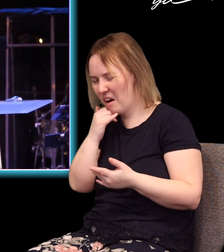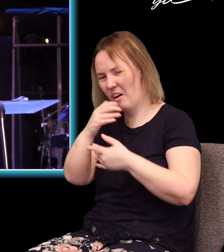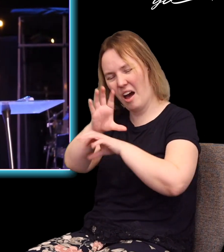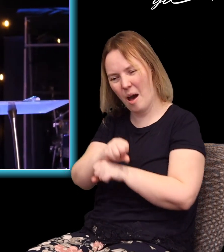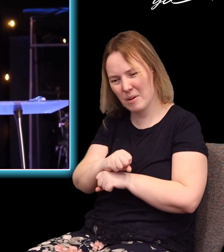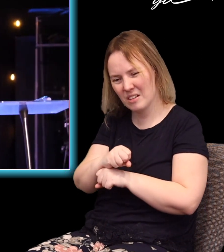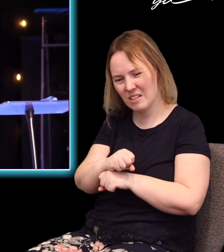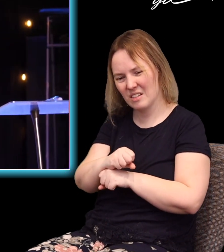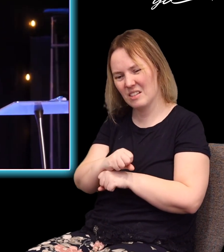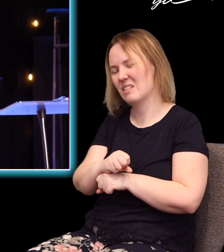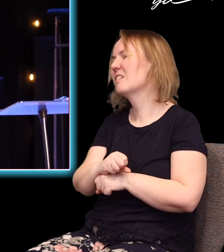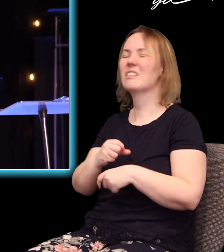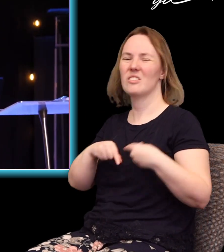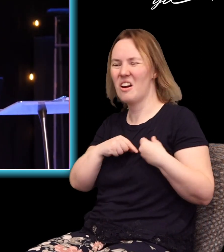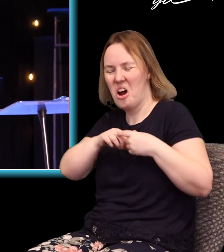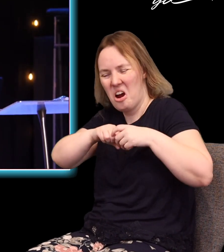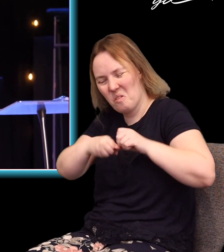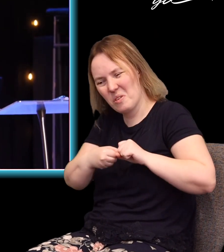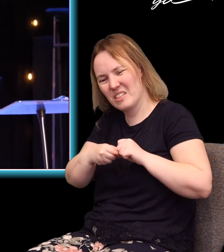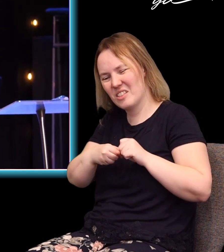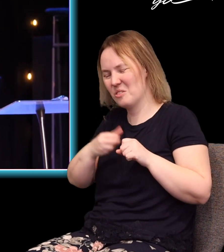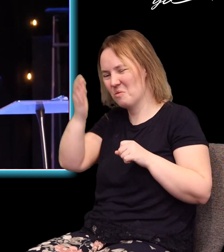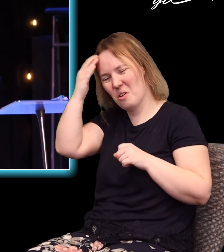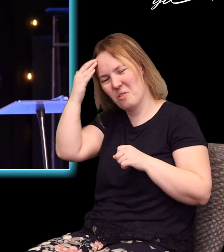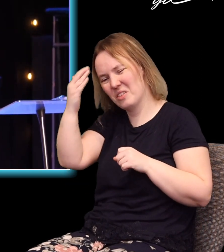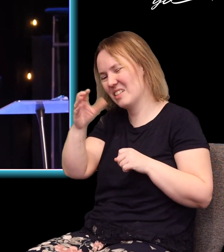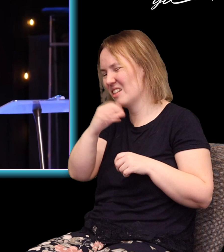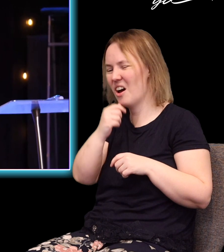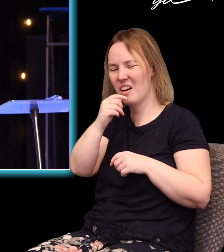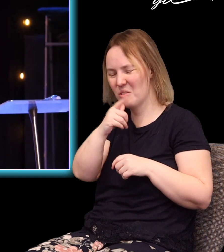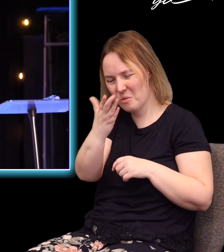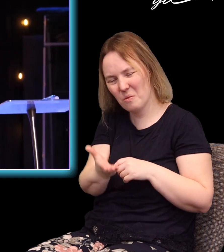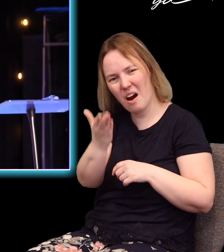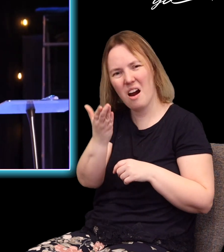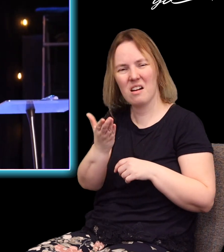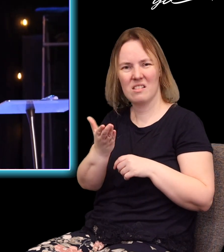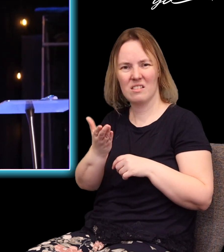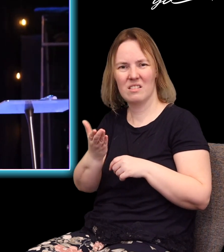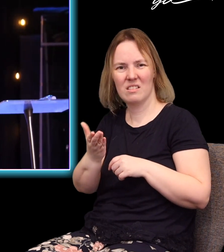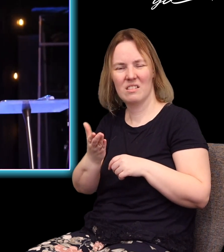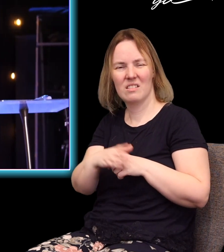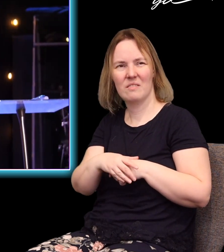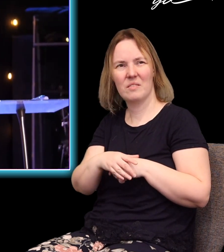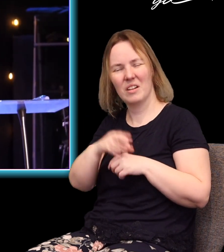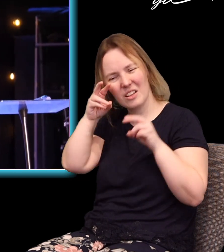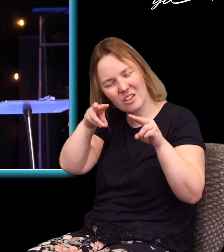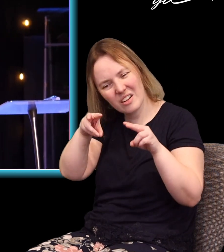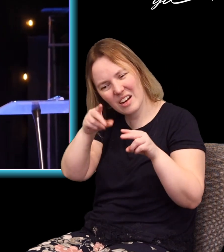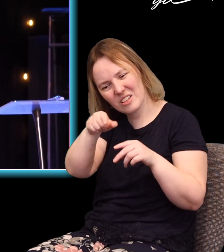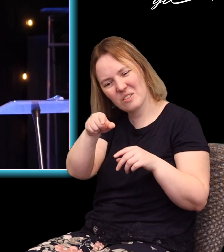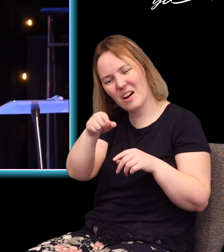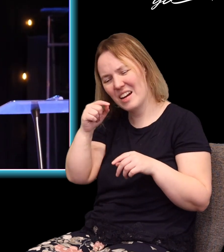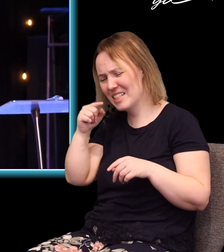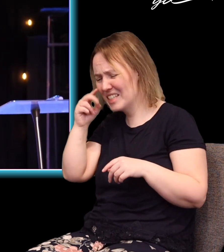breaks because you know that's not who you are. You know, you're hanging with a certain crowd or caught up in certain things and your heart breaks because when I look